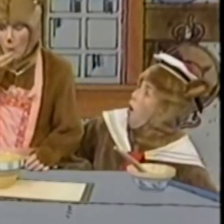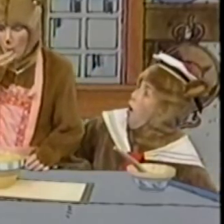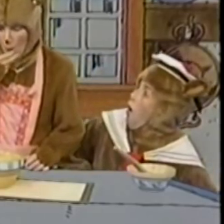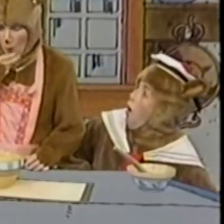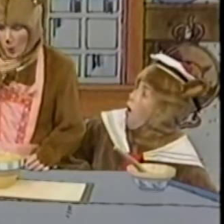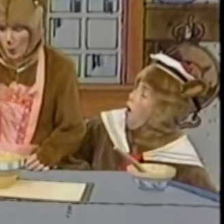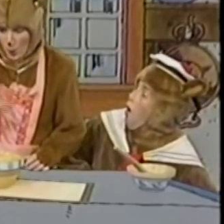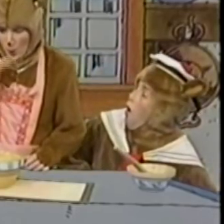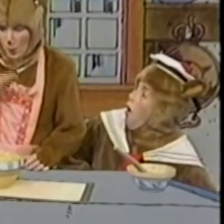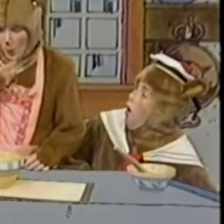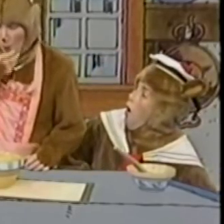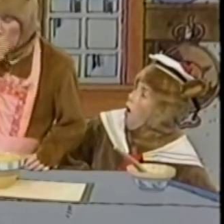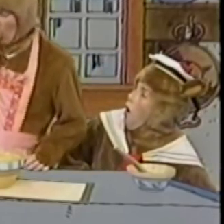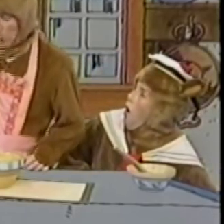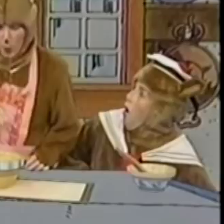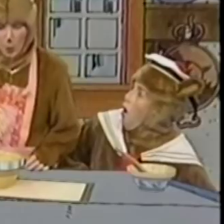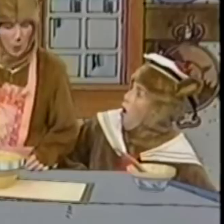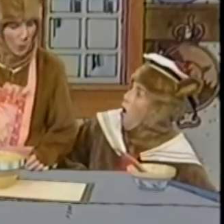My porridge is too hot!